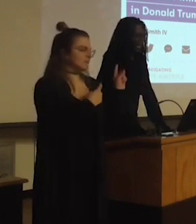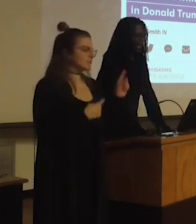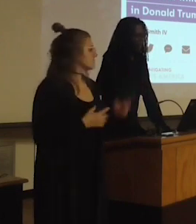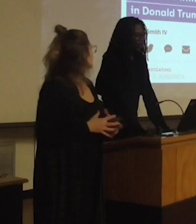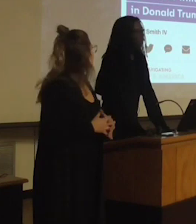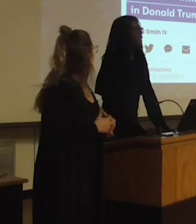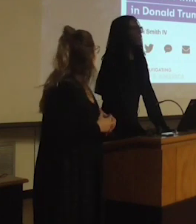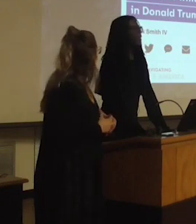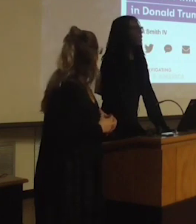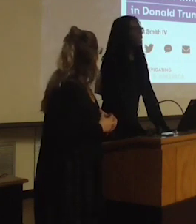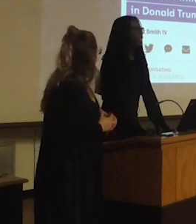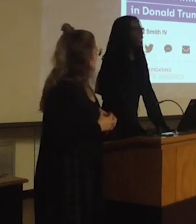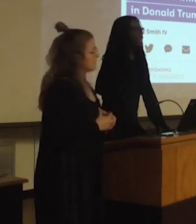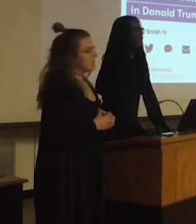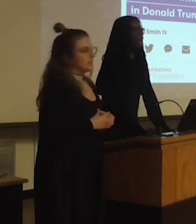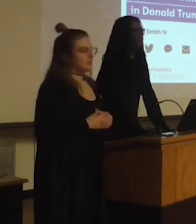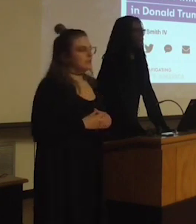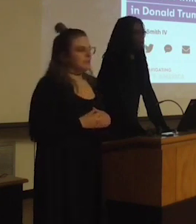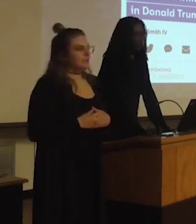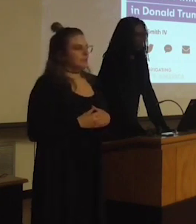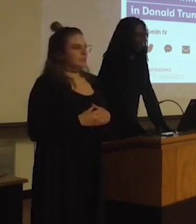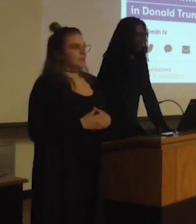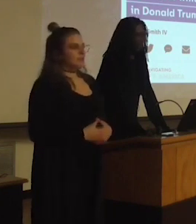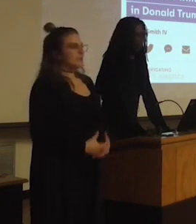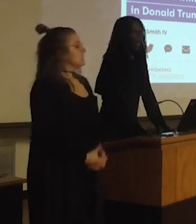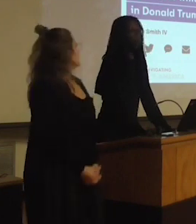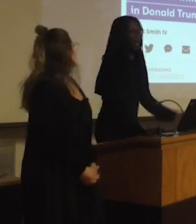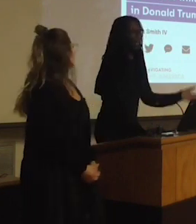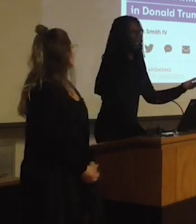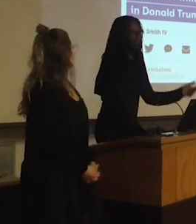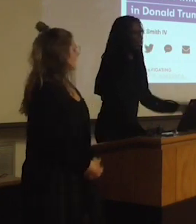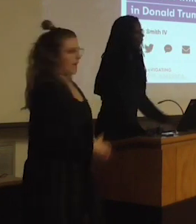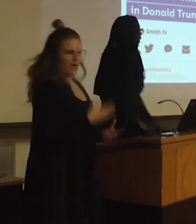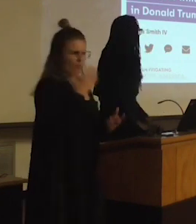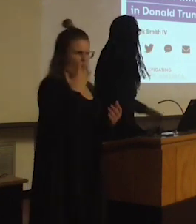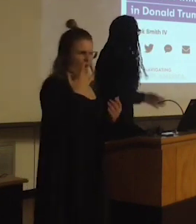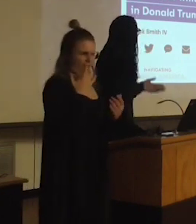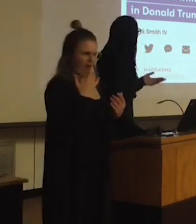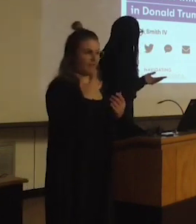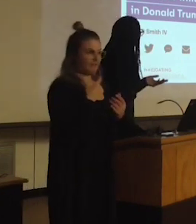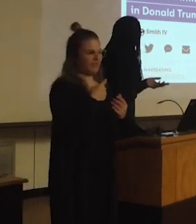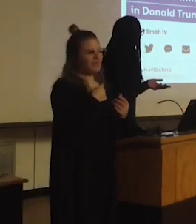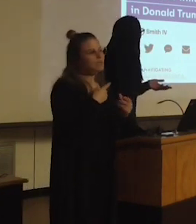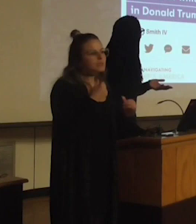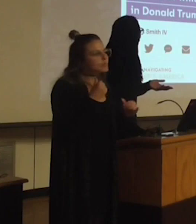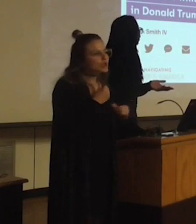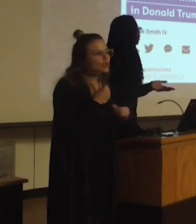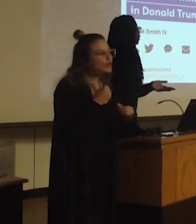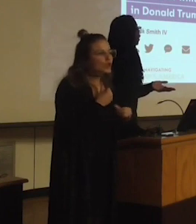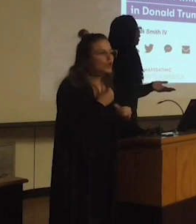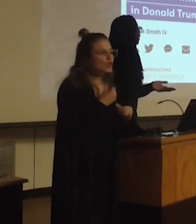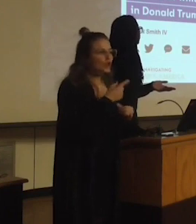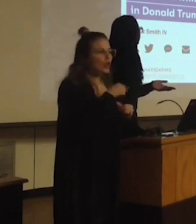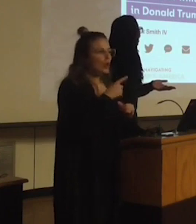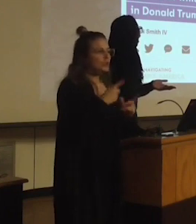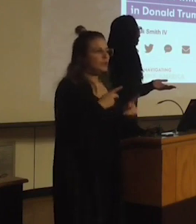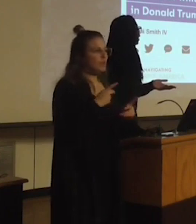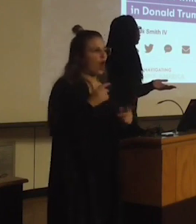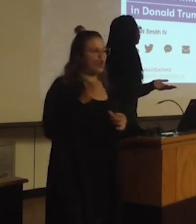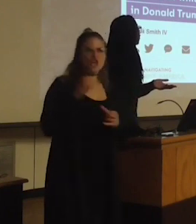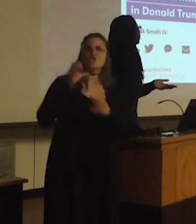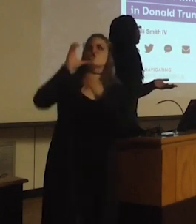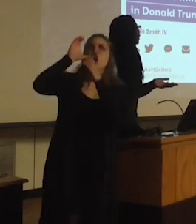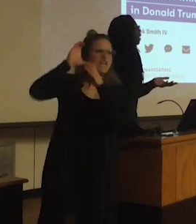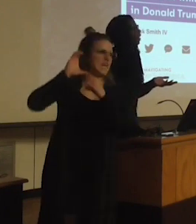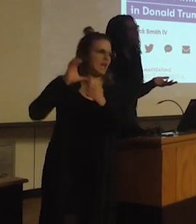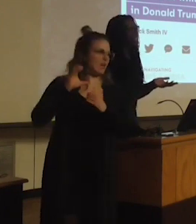purity in Donald Trump's America. And why is it? First of all, this is absurd. These people are chugging